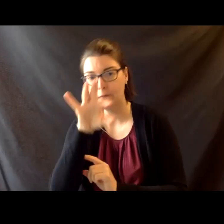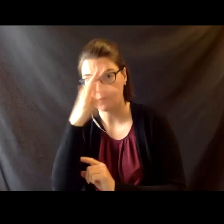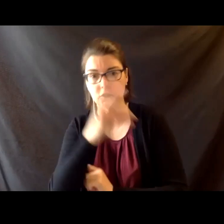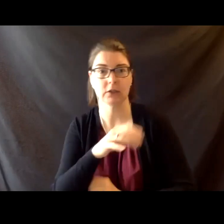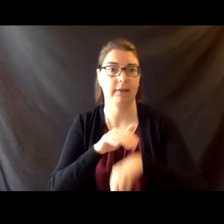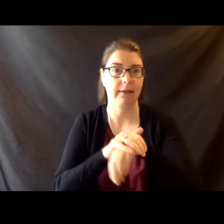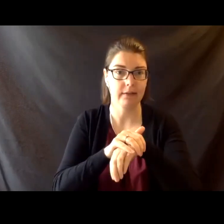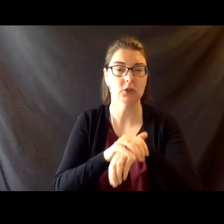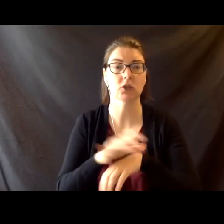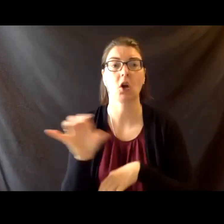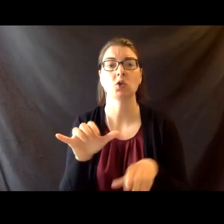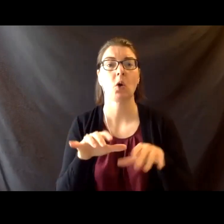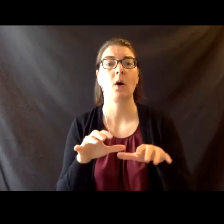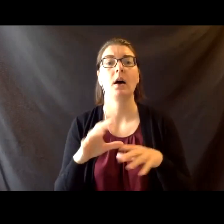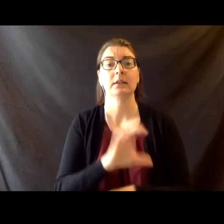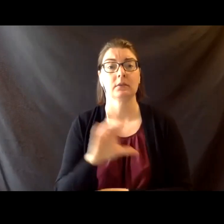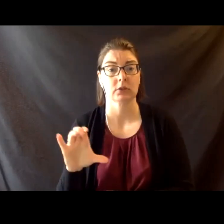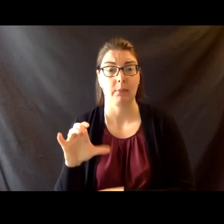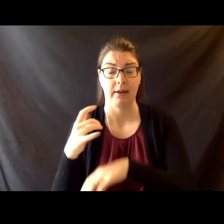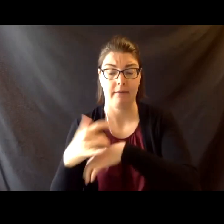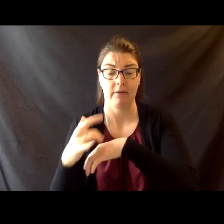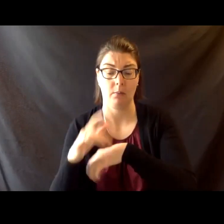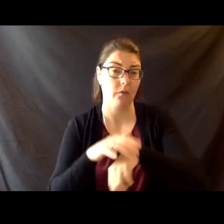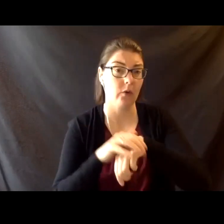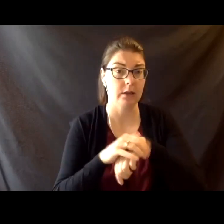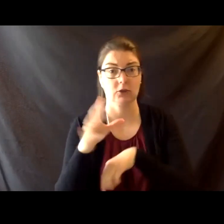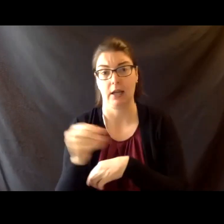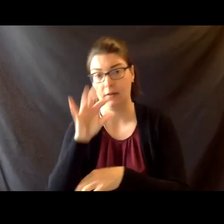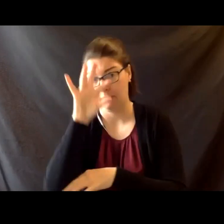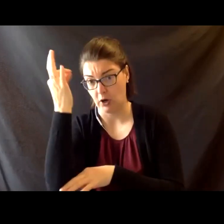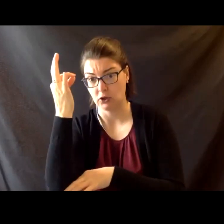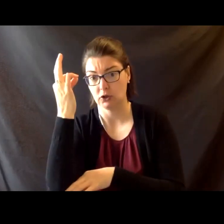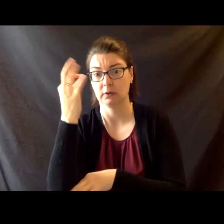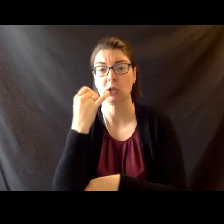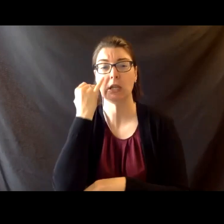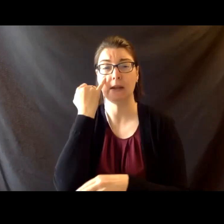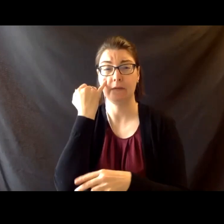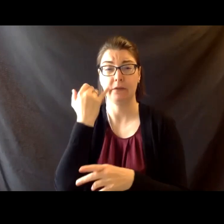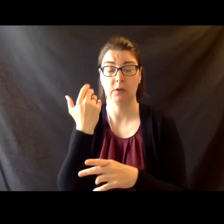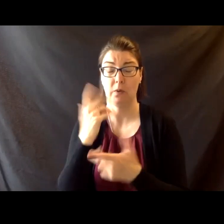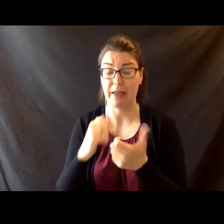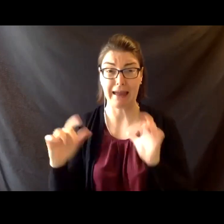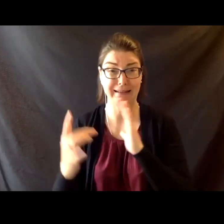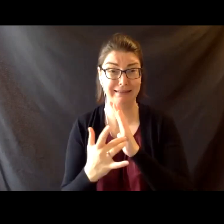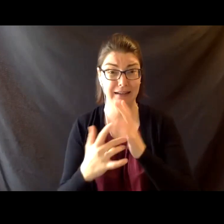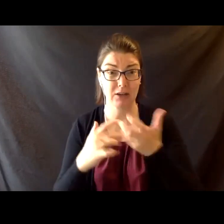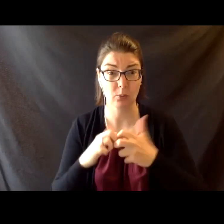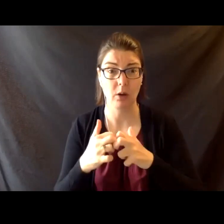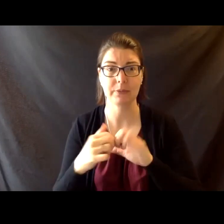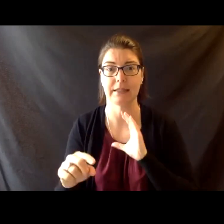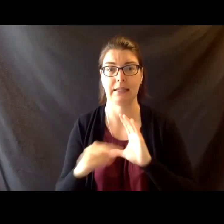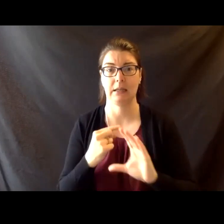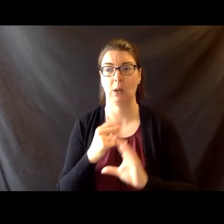English, and the links to access this can be found in the chat. If you have any issues, technical issues throughout the event, please